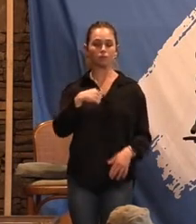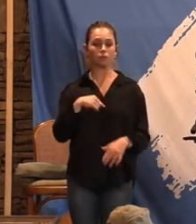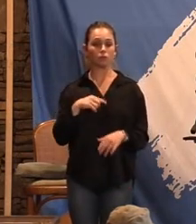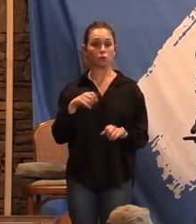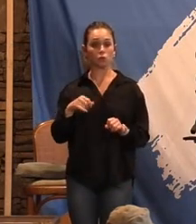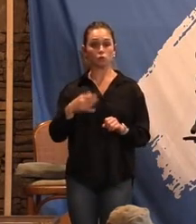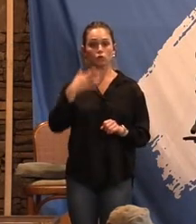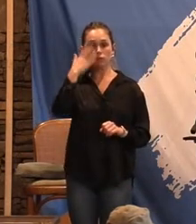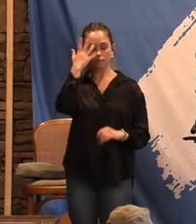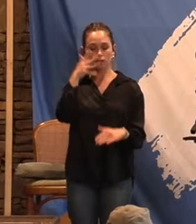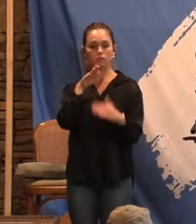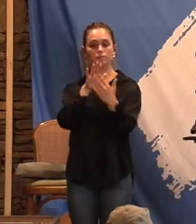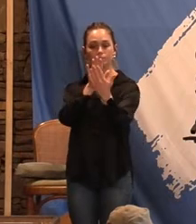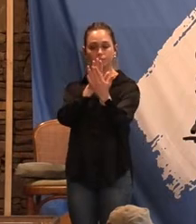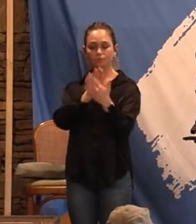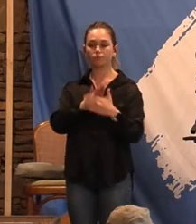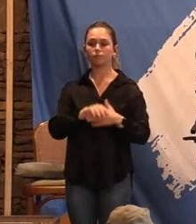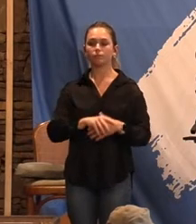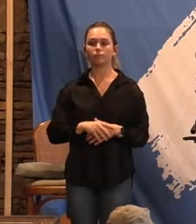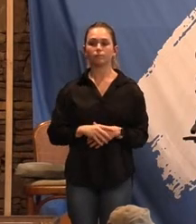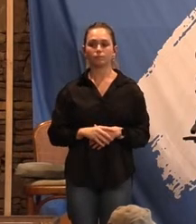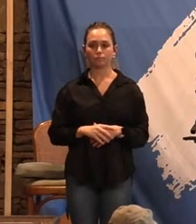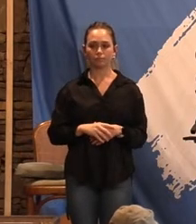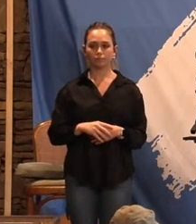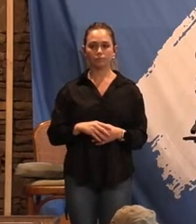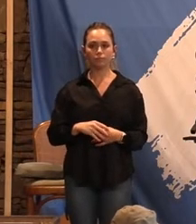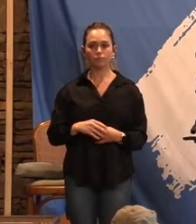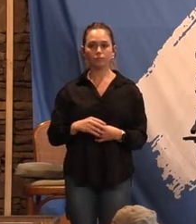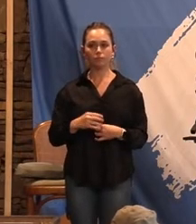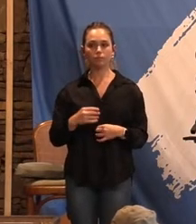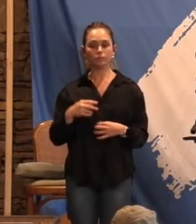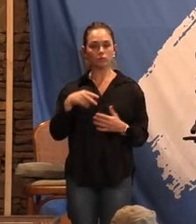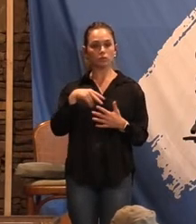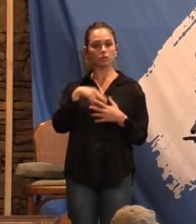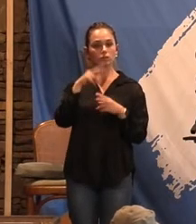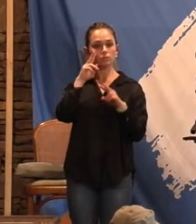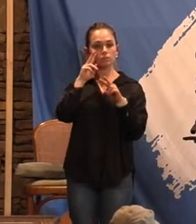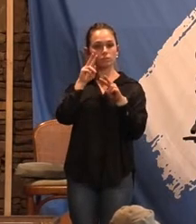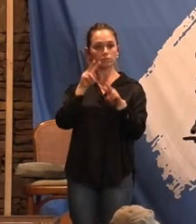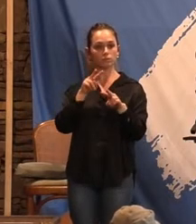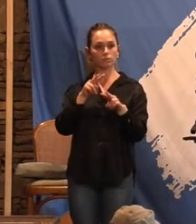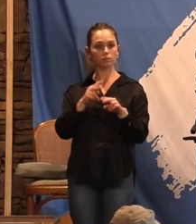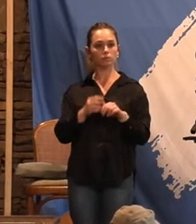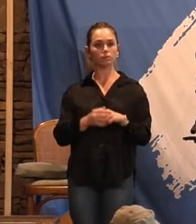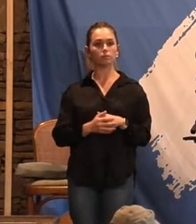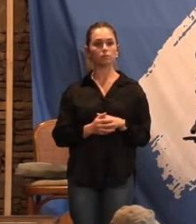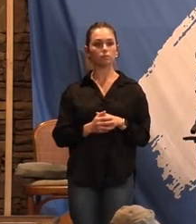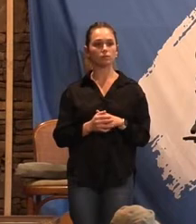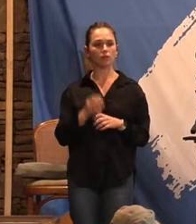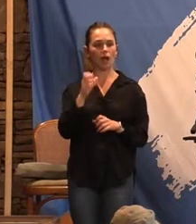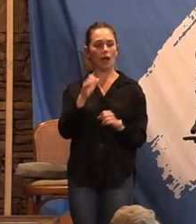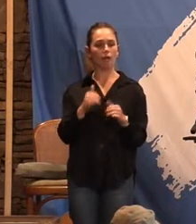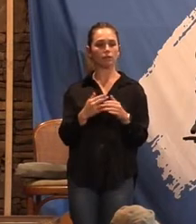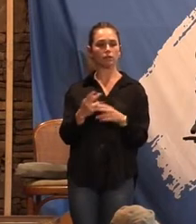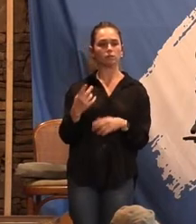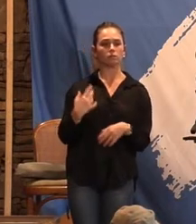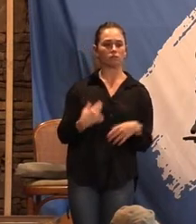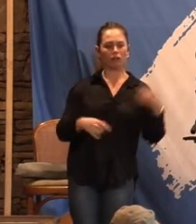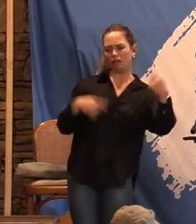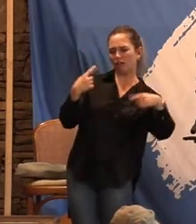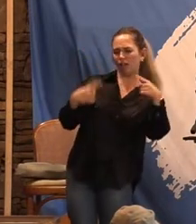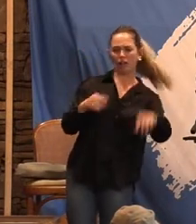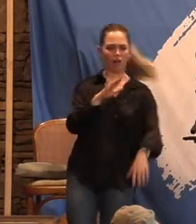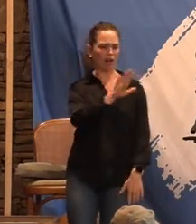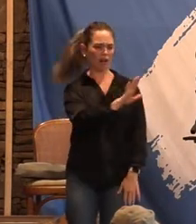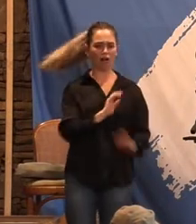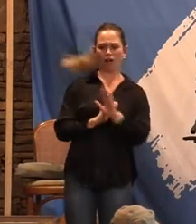she was facing them, and stood there looking. And everyone was like, "Him,